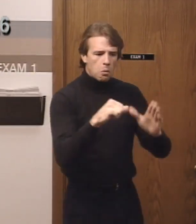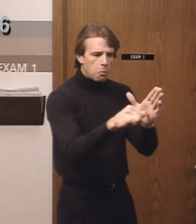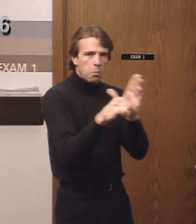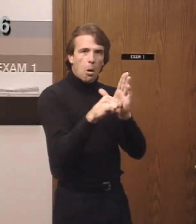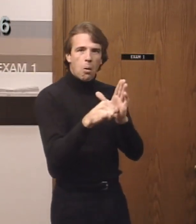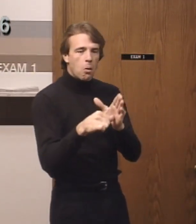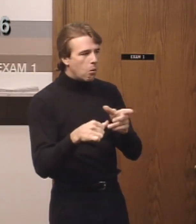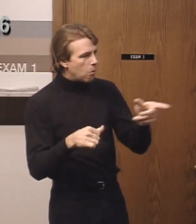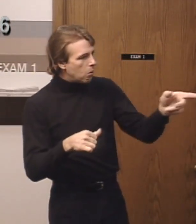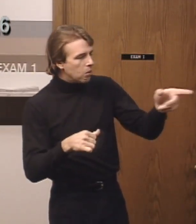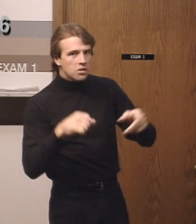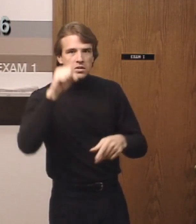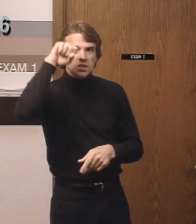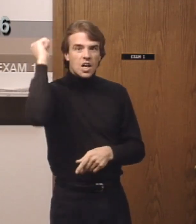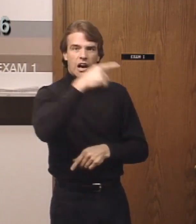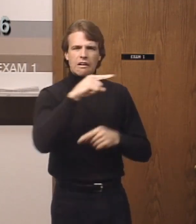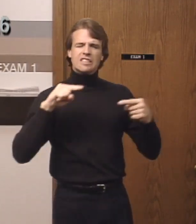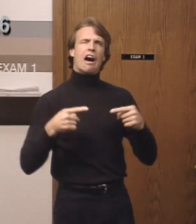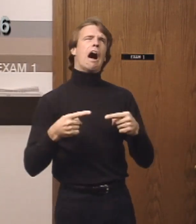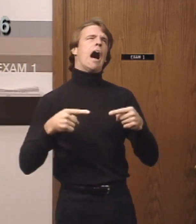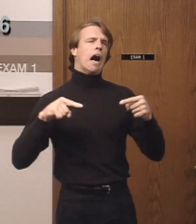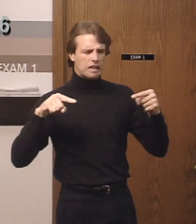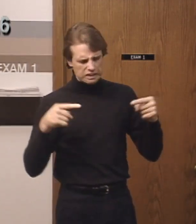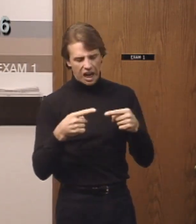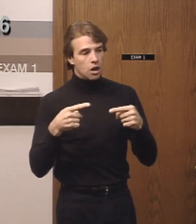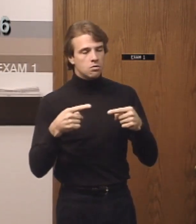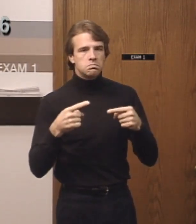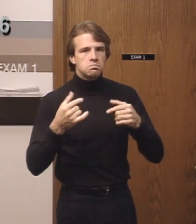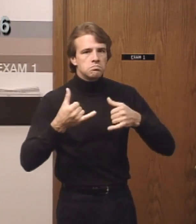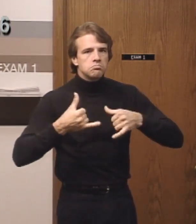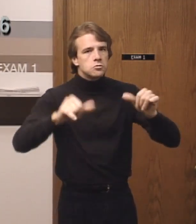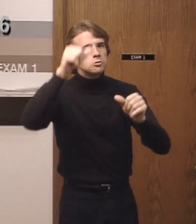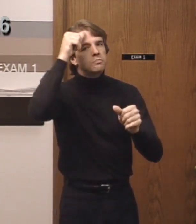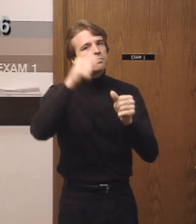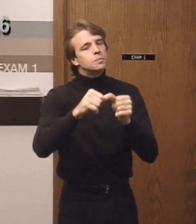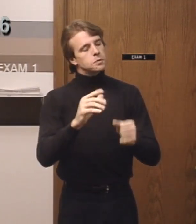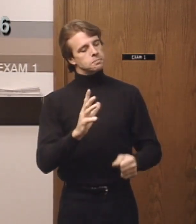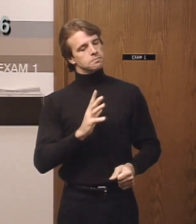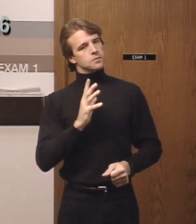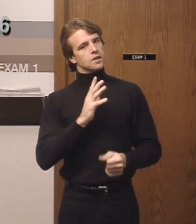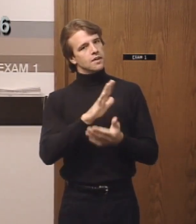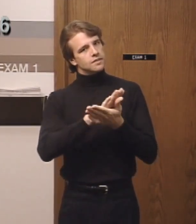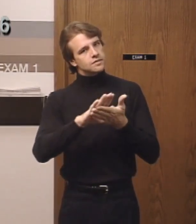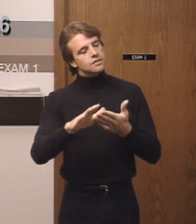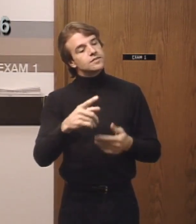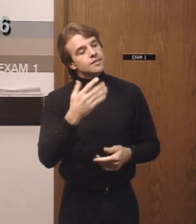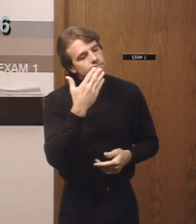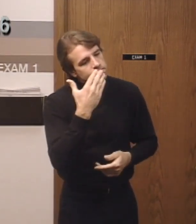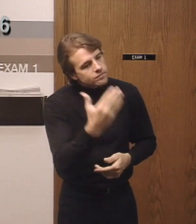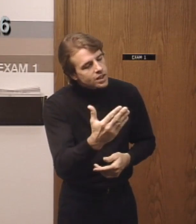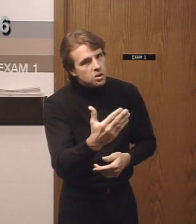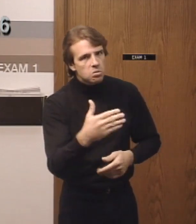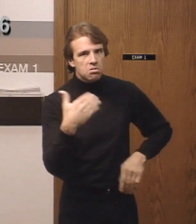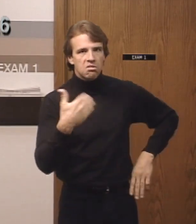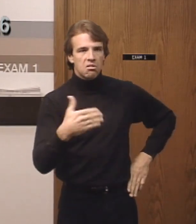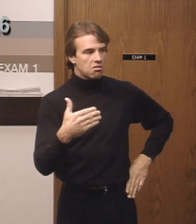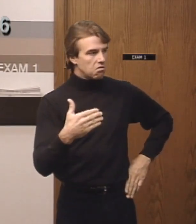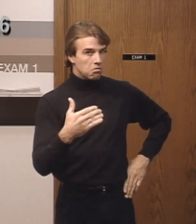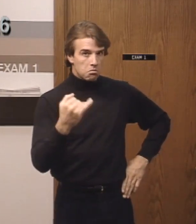Wow, I am impressed. In spite of all the pain Scott is having, he is still polite, saying thank